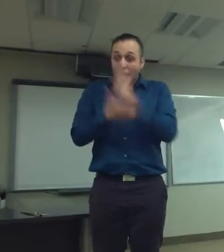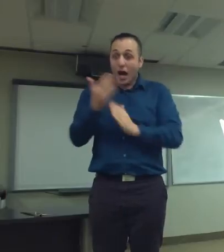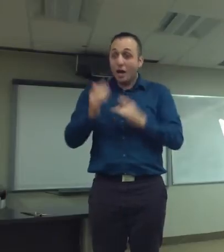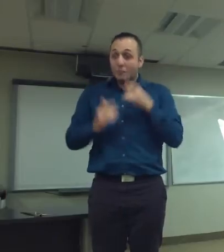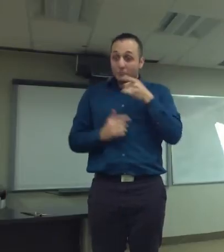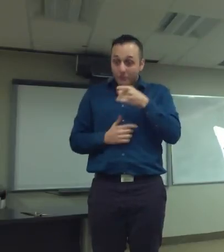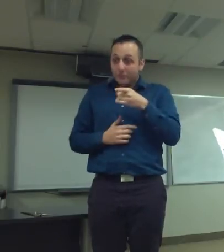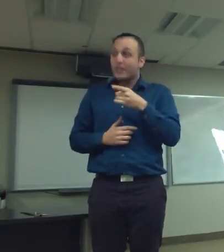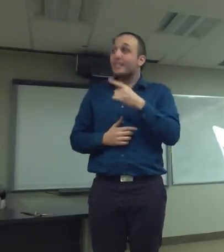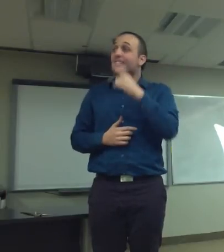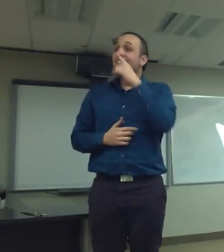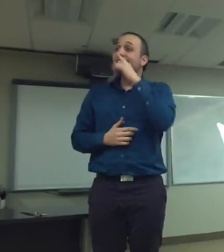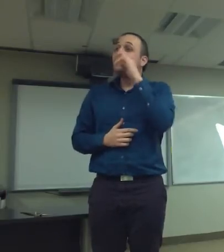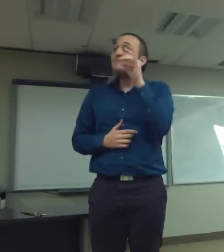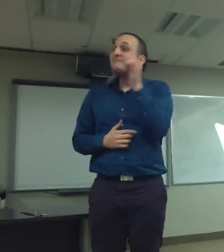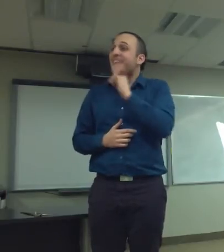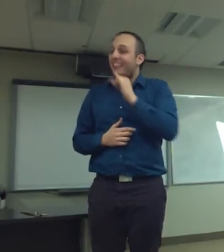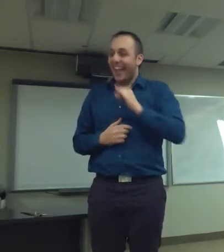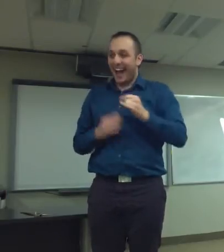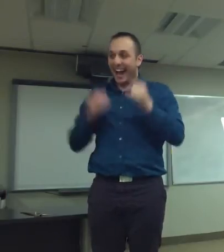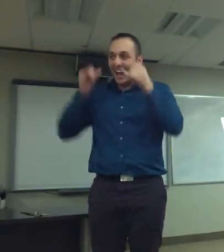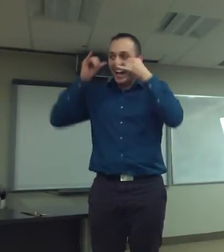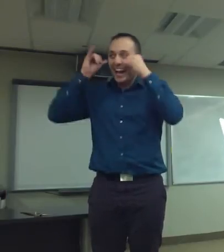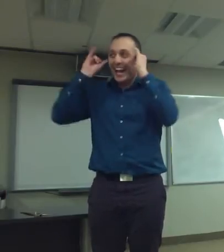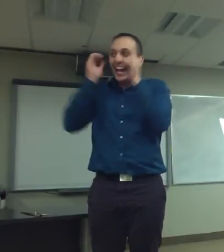like cow plops.